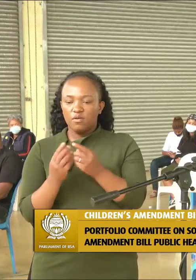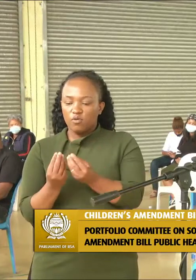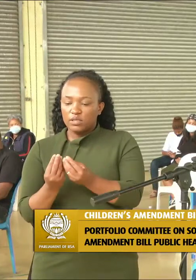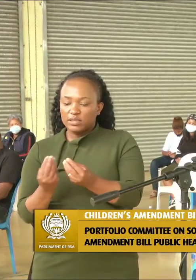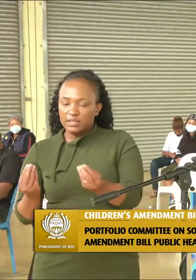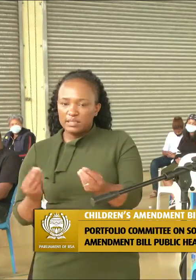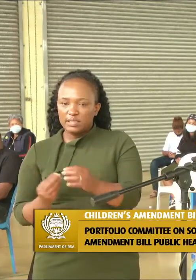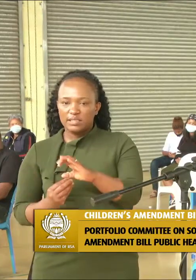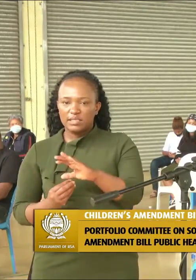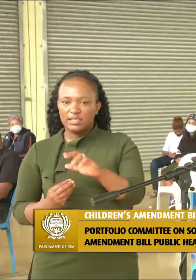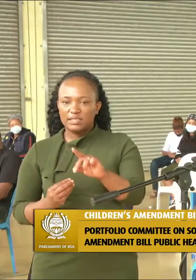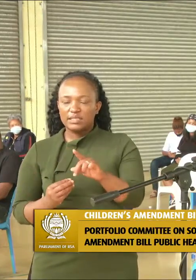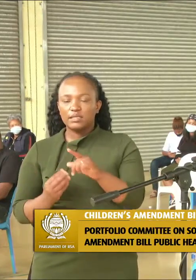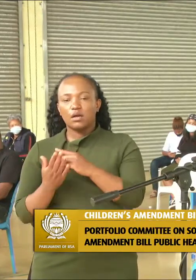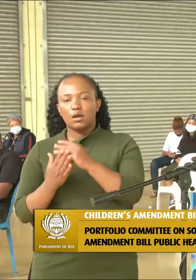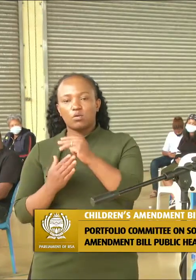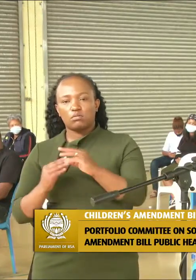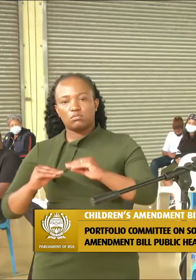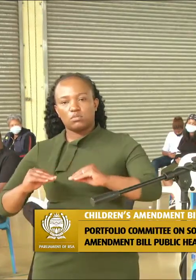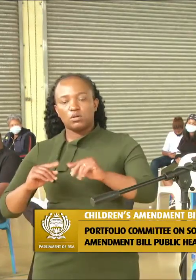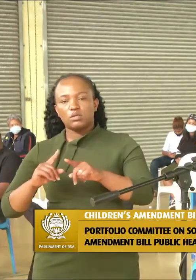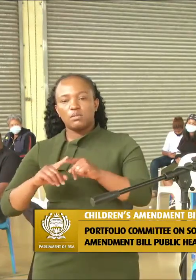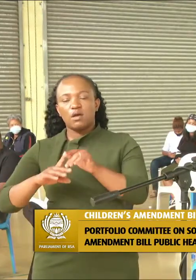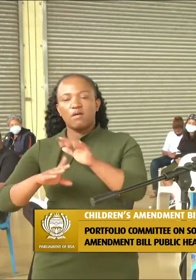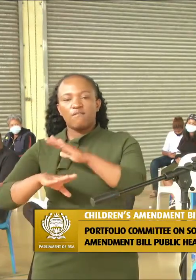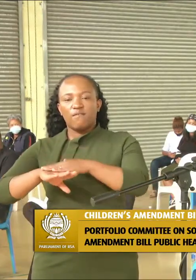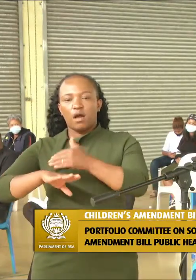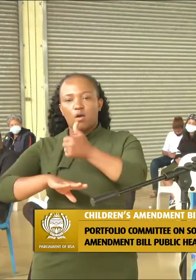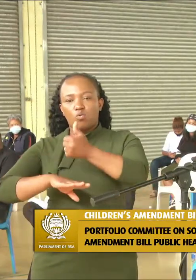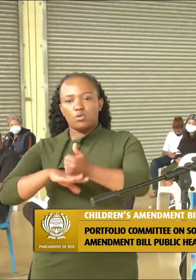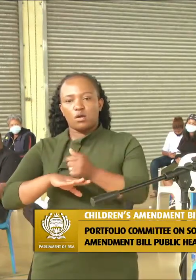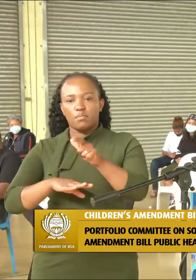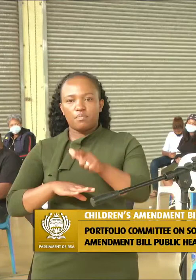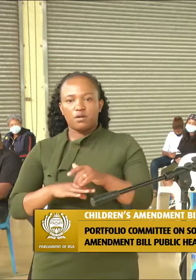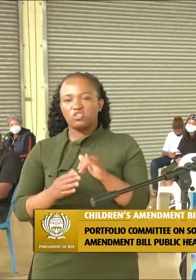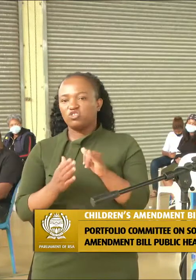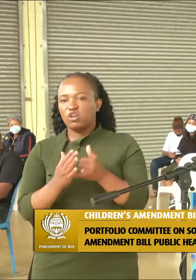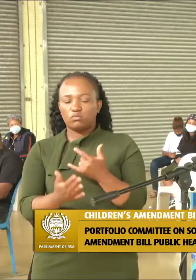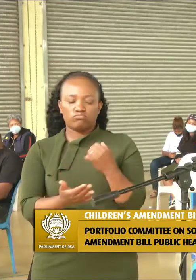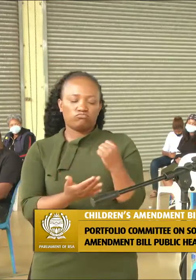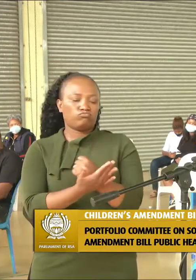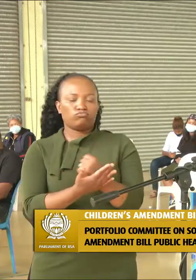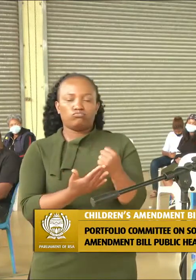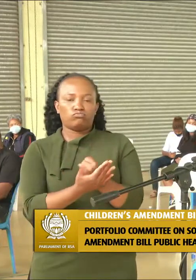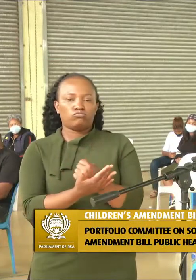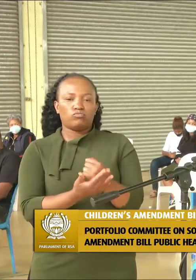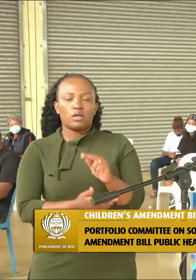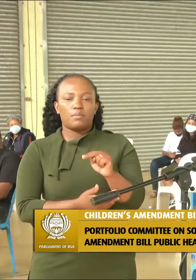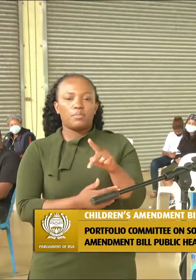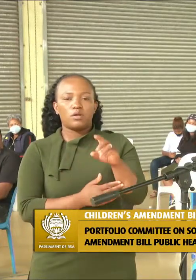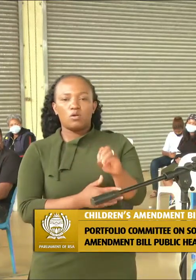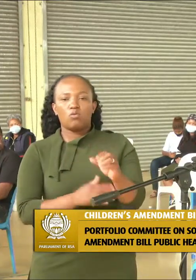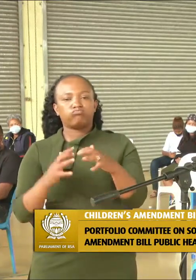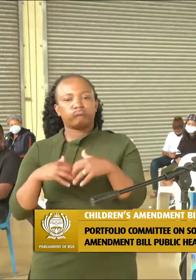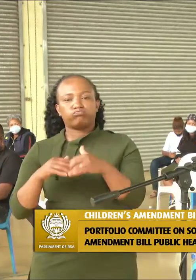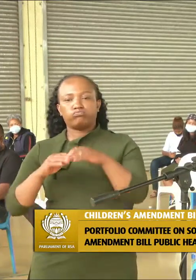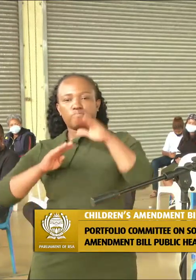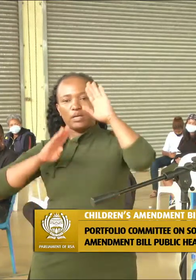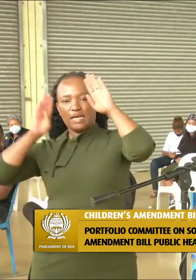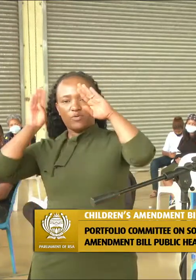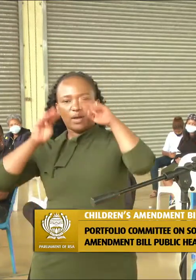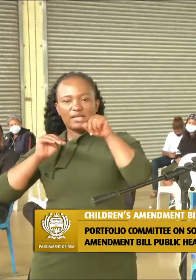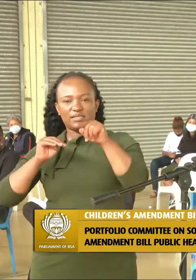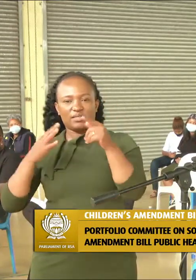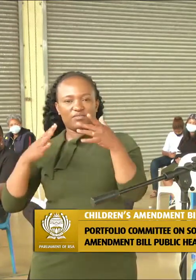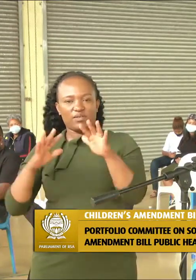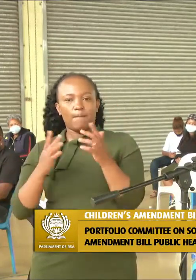kwi-ECD center as well as ama-founders. Umuntu angafiki nje a-register i-NPO yakhe ukuthi uzoba ne-crash, aqale